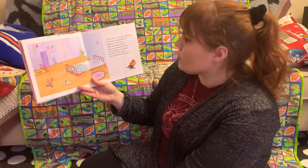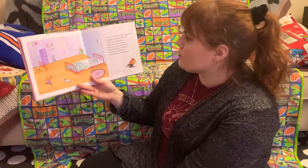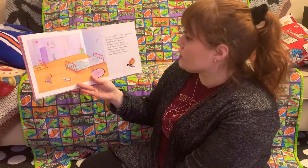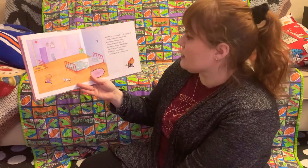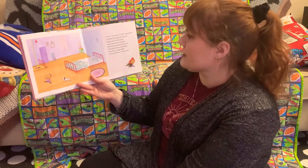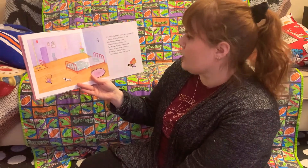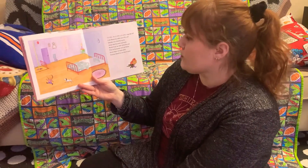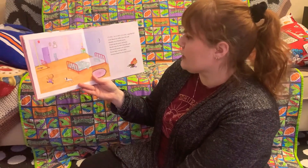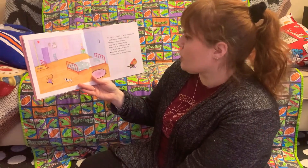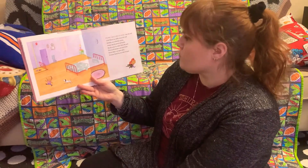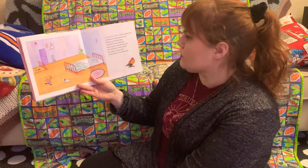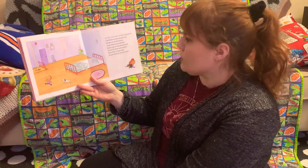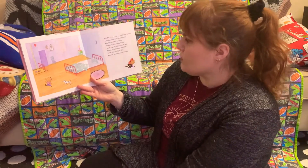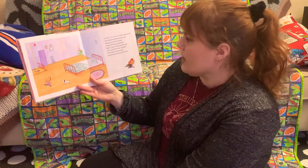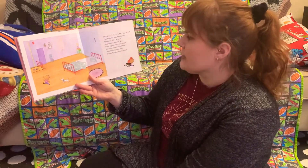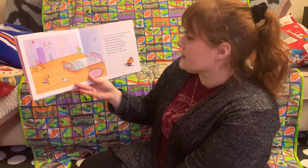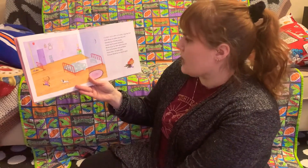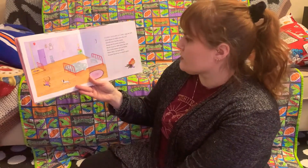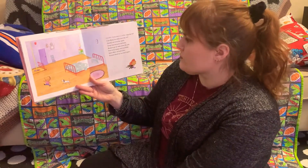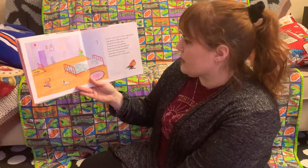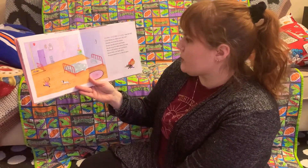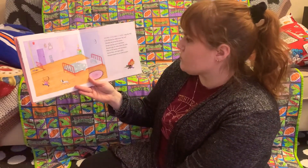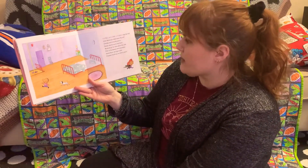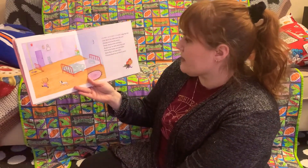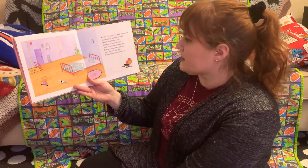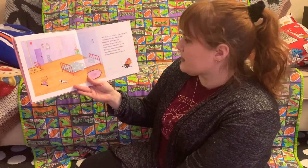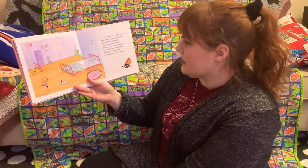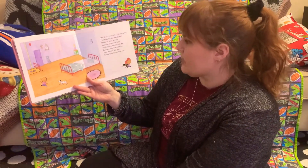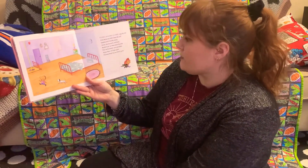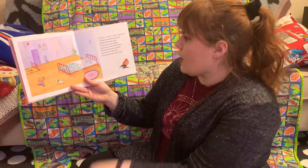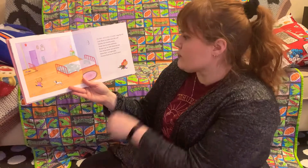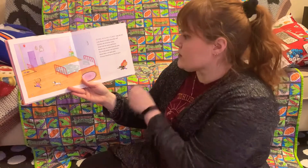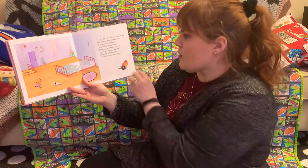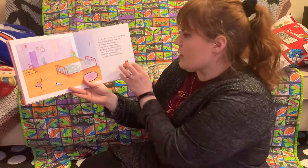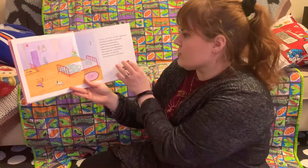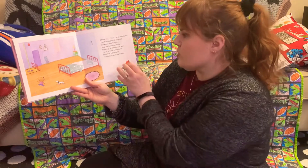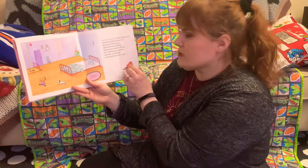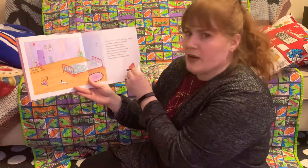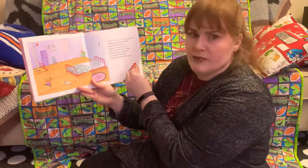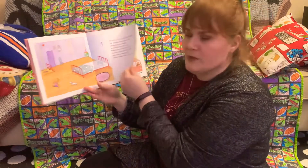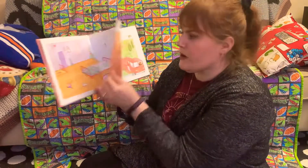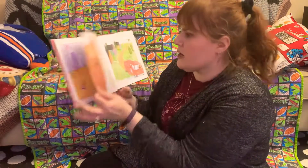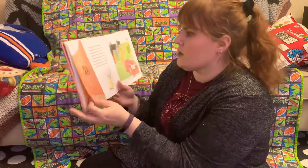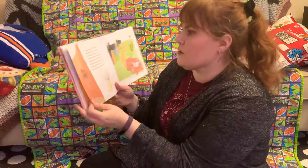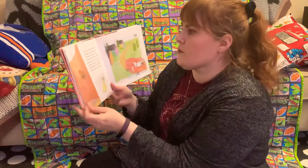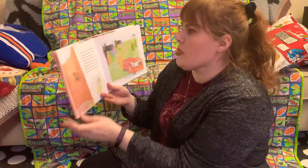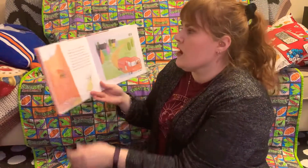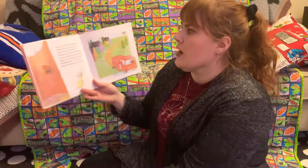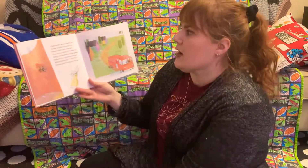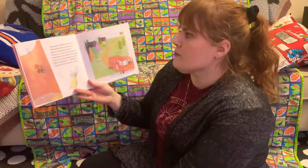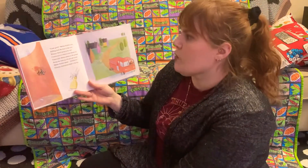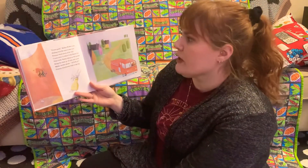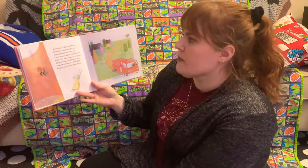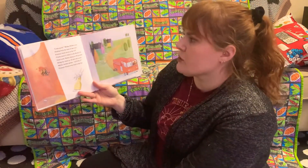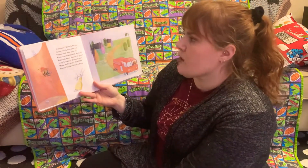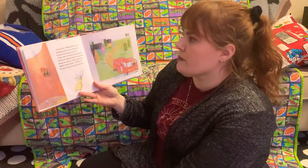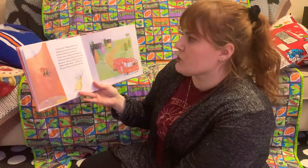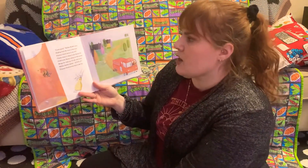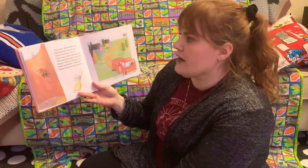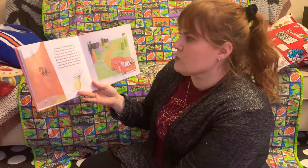puts on his helmet and coat below. Sirens blare, red lights glare. Fireman Small has no time to spare. Come quick, Mother Rabbit cries, holding